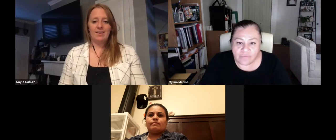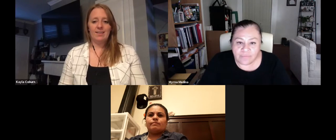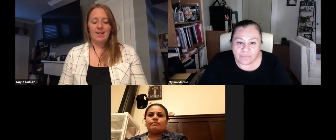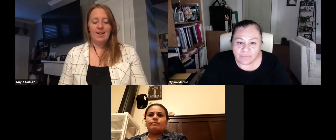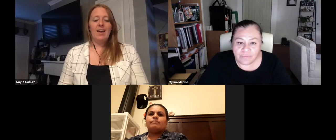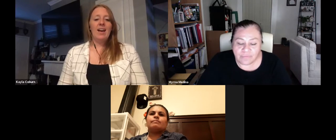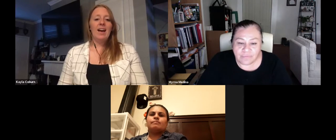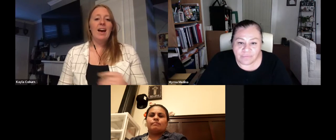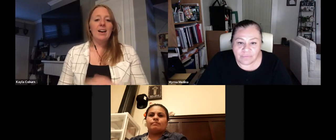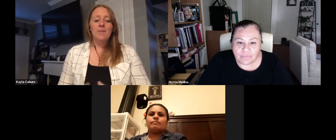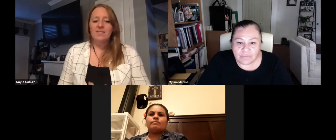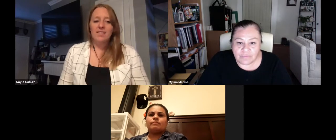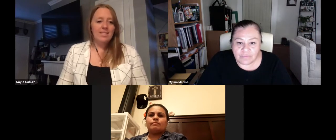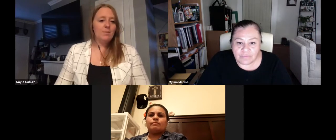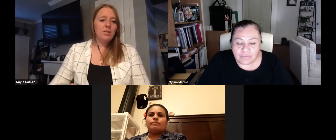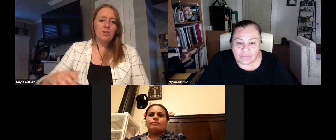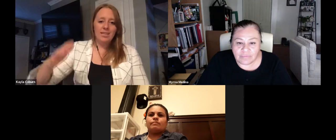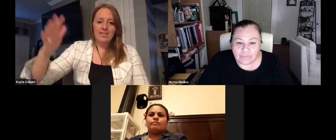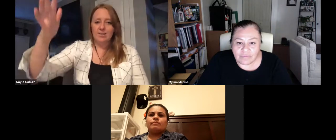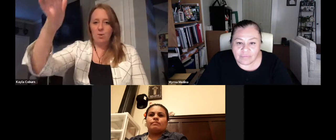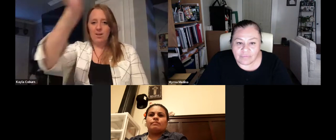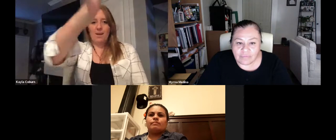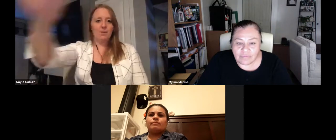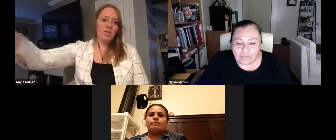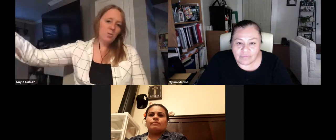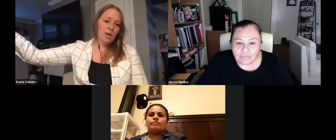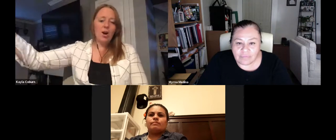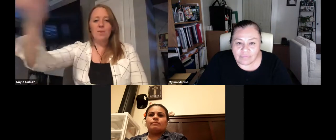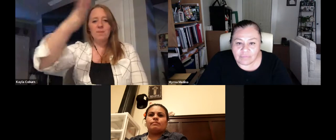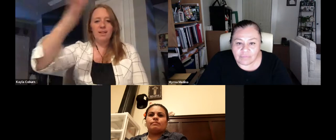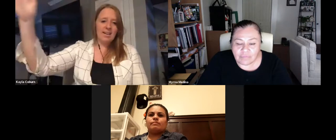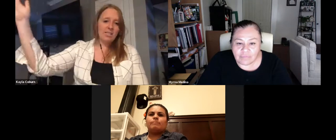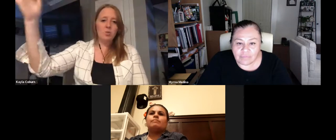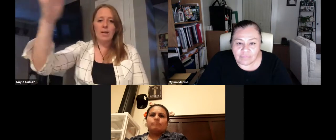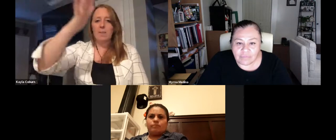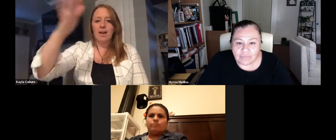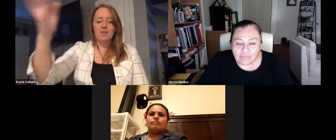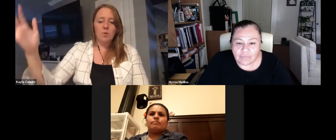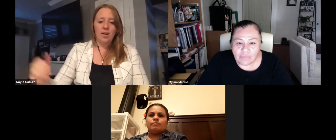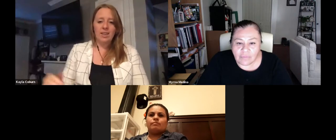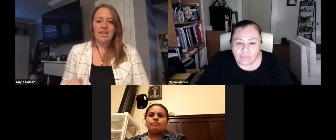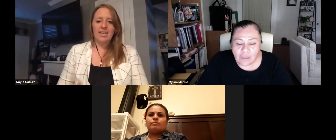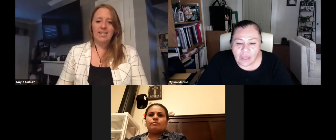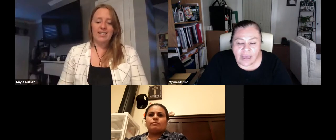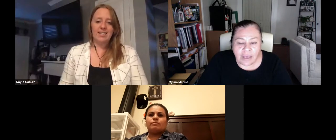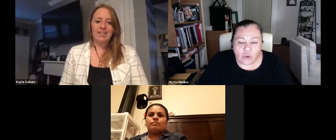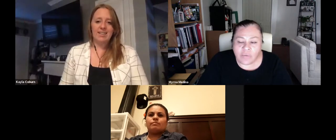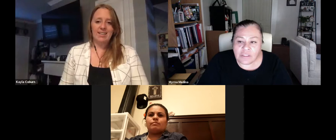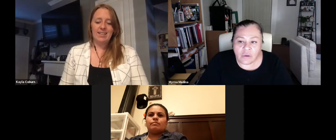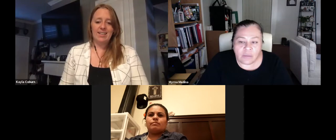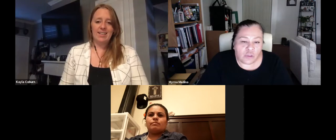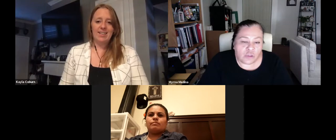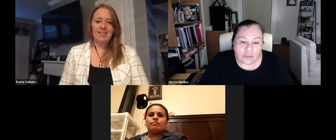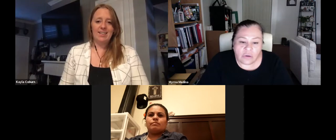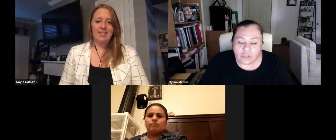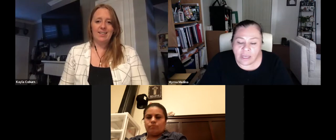retos. I've seen some students only be able to use one arm and kind of swing it back and forth. Yo he visto